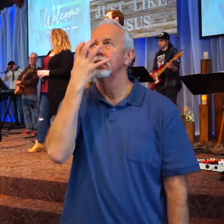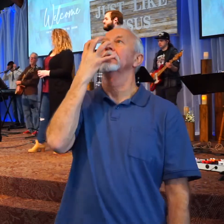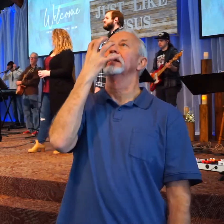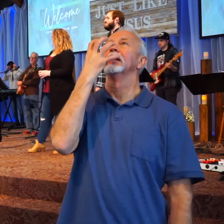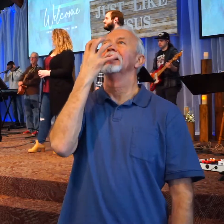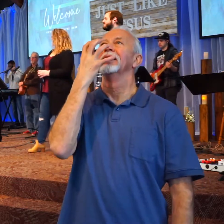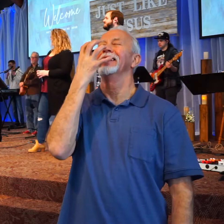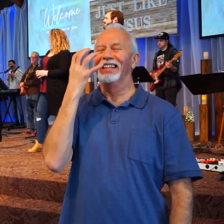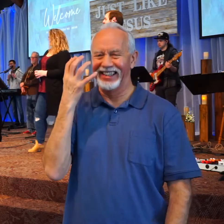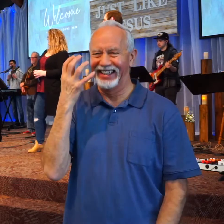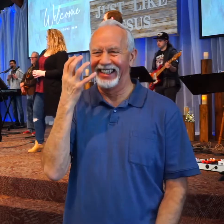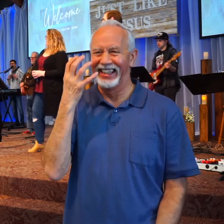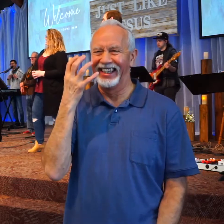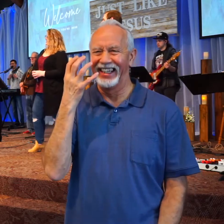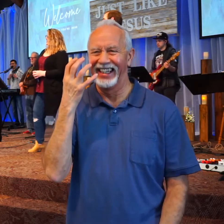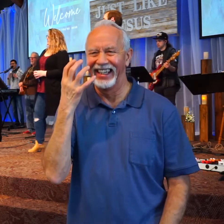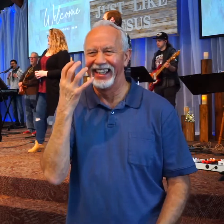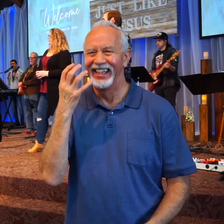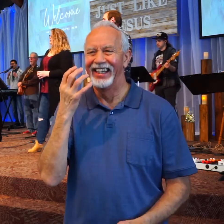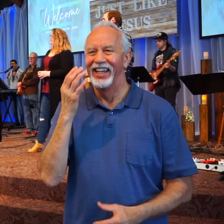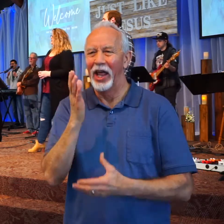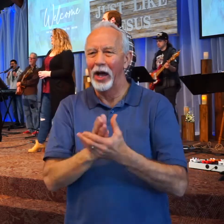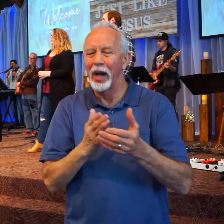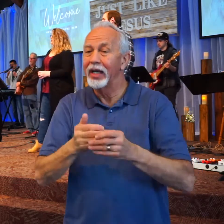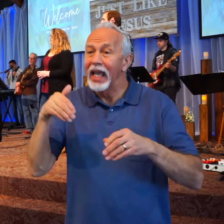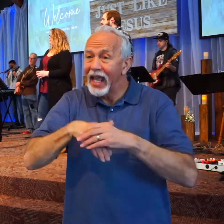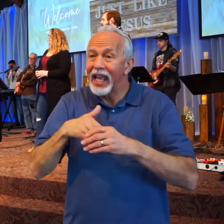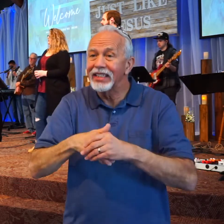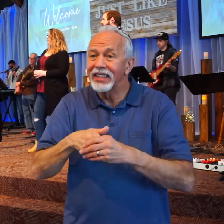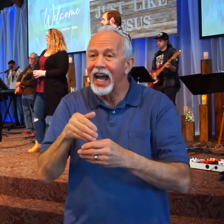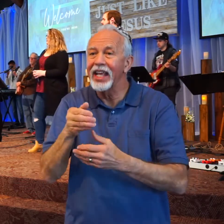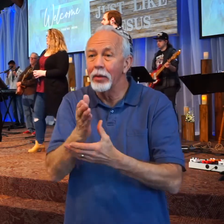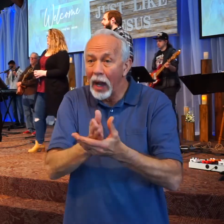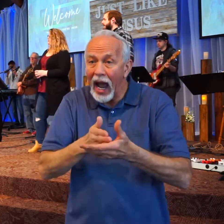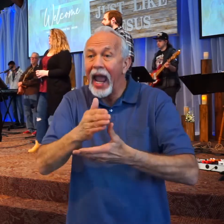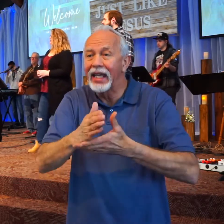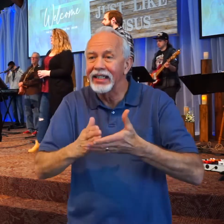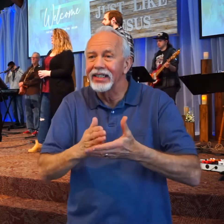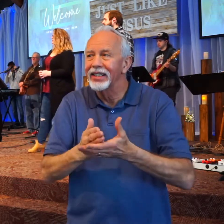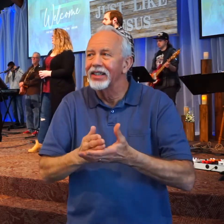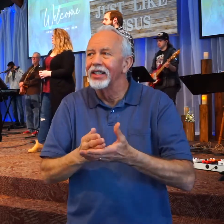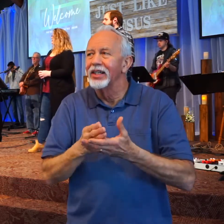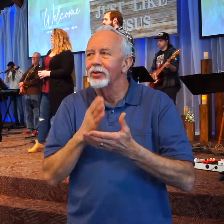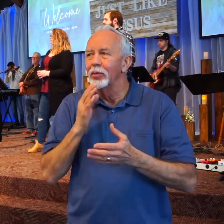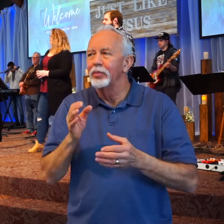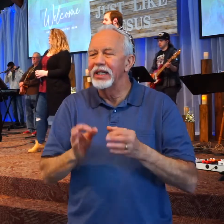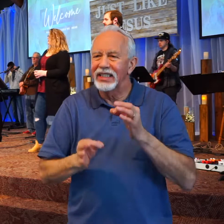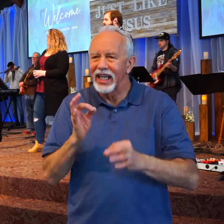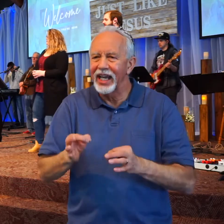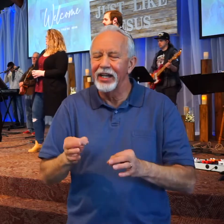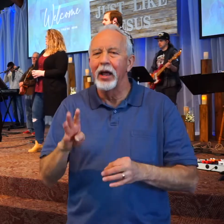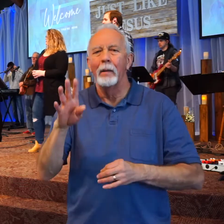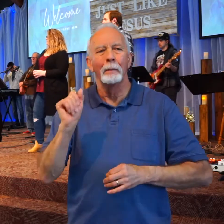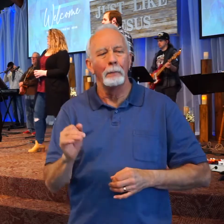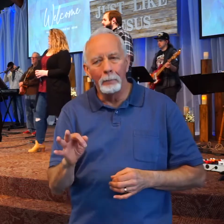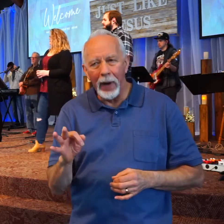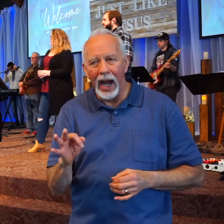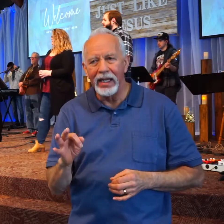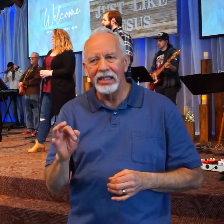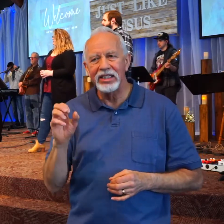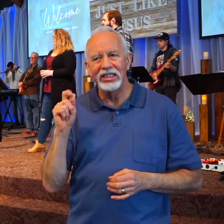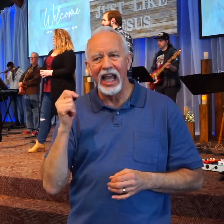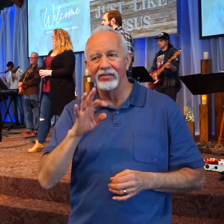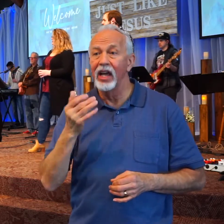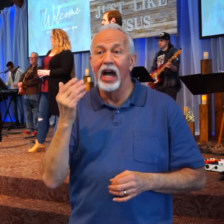And the inside of the pie, the contents of the pie, will be determined by the staff, and I will not